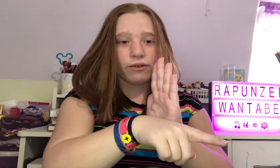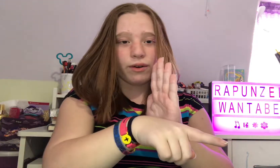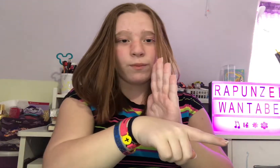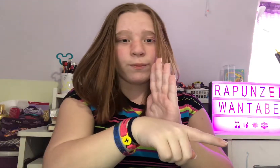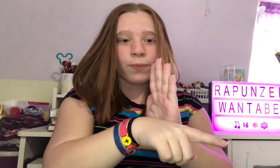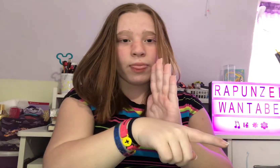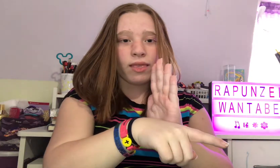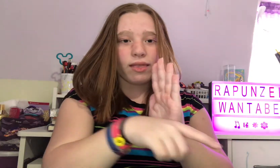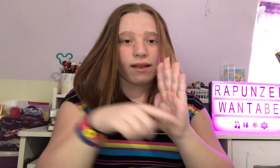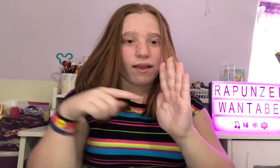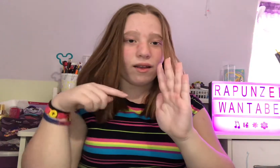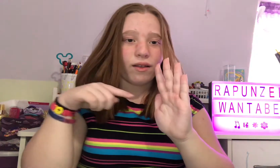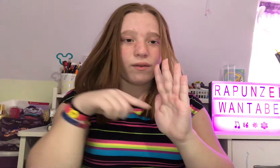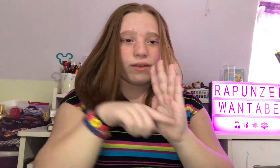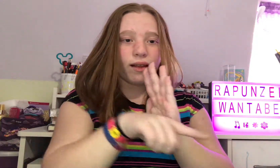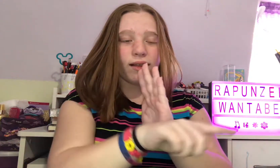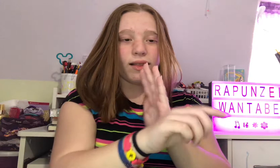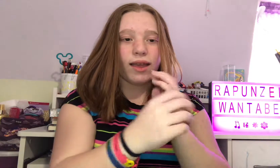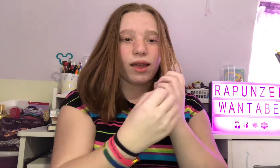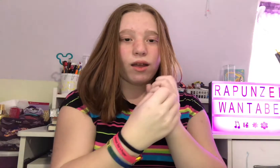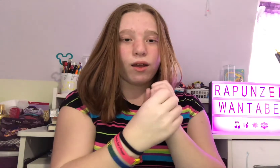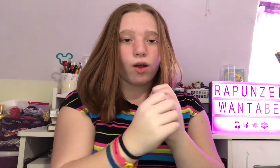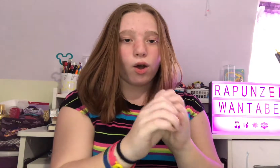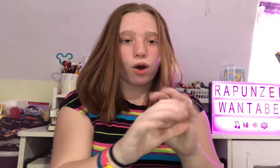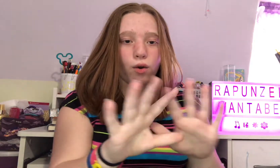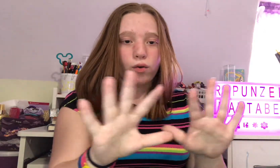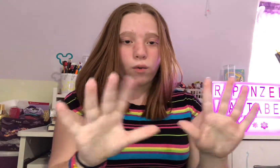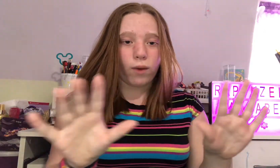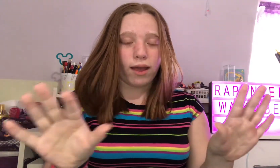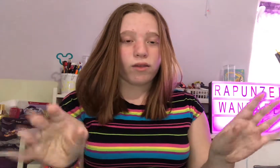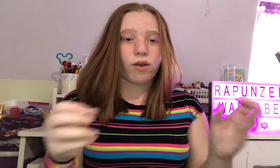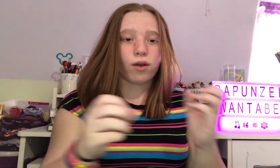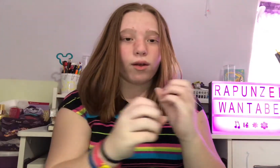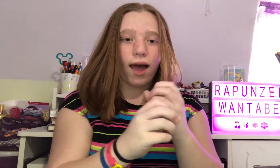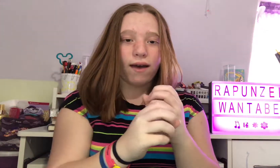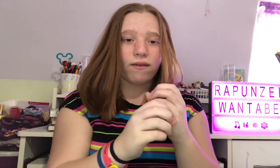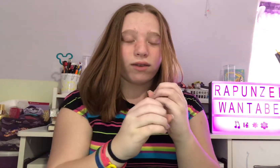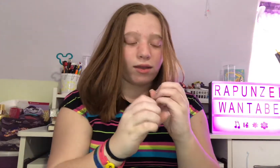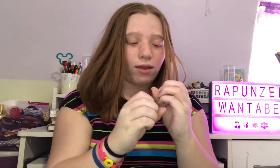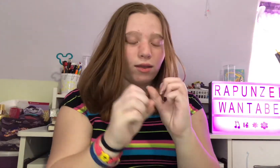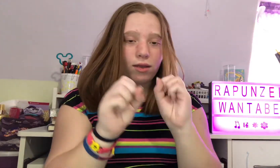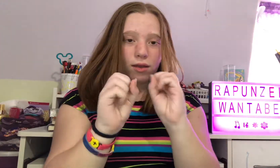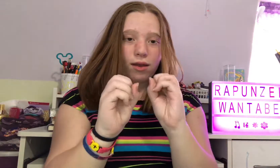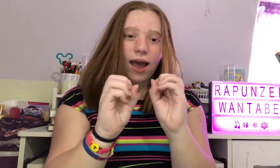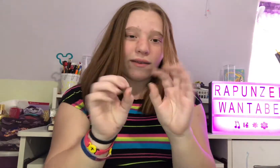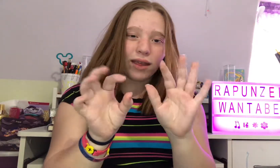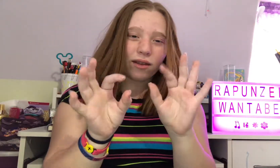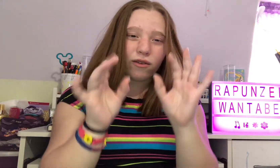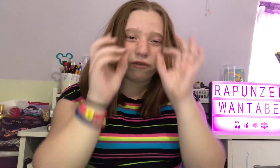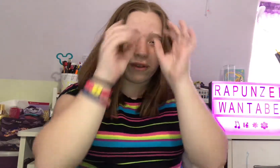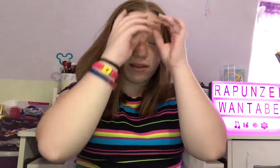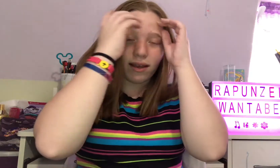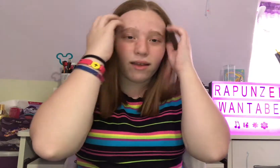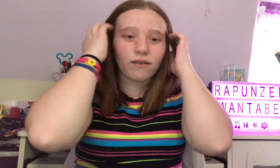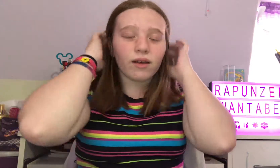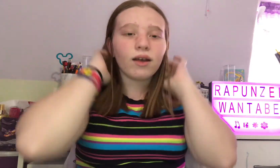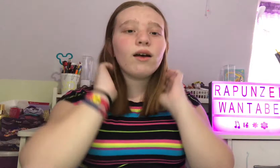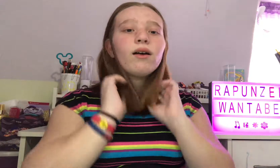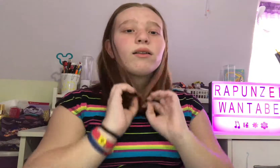through. That's how you're going to do. Suddenly goes away. So you'll have kind of like your two fists, kind of. That's